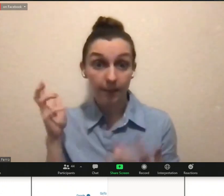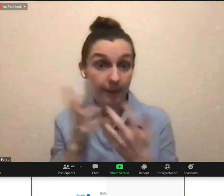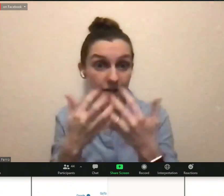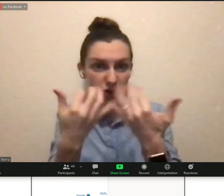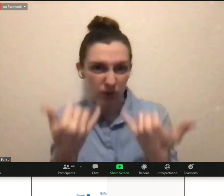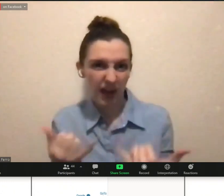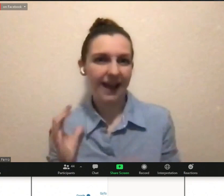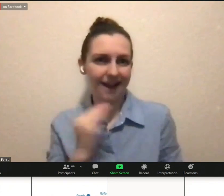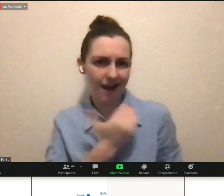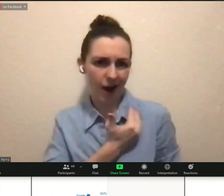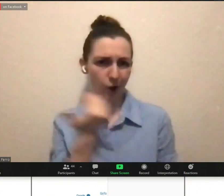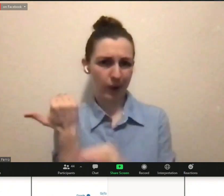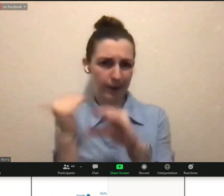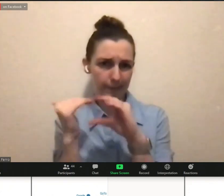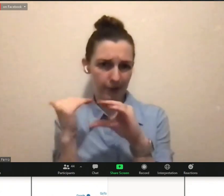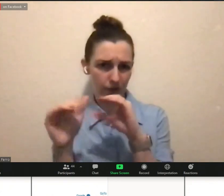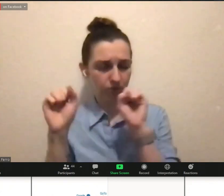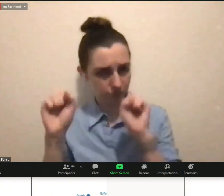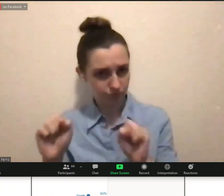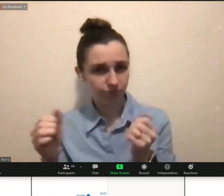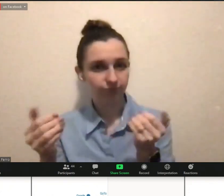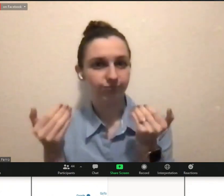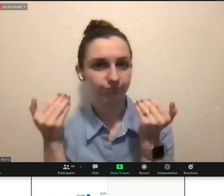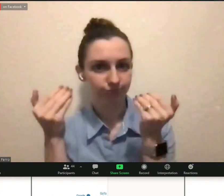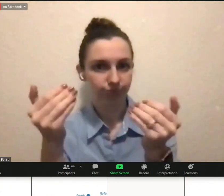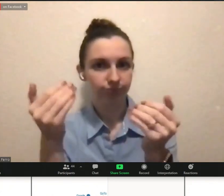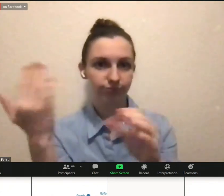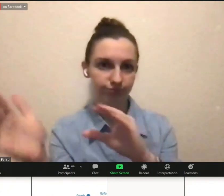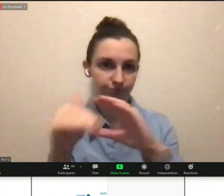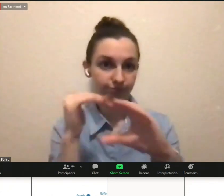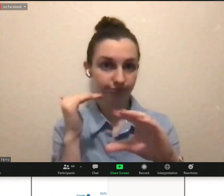media_info@state.co.us. Let's go ahead and start with Meg Winger.